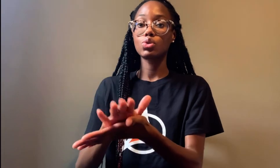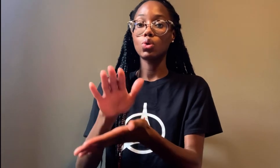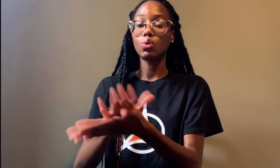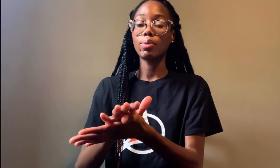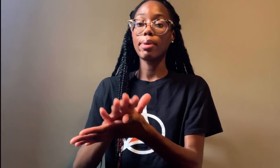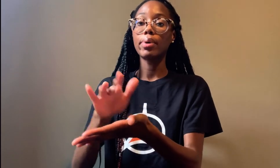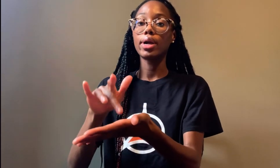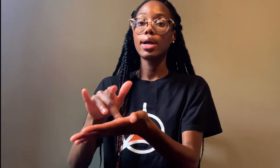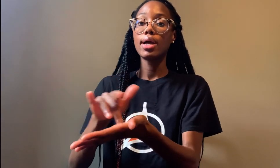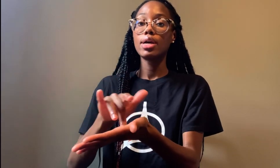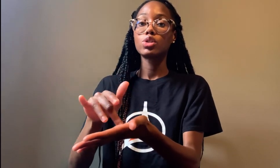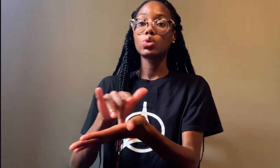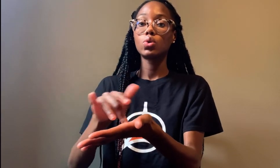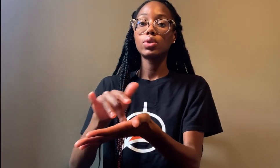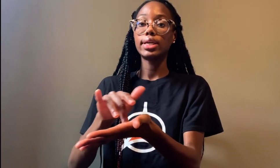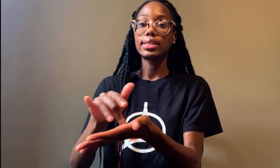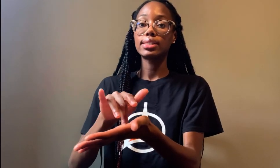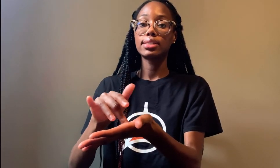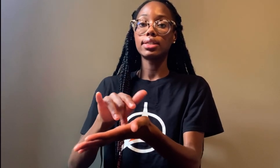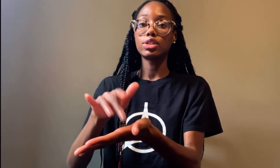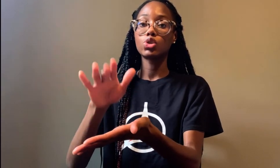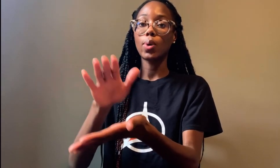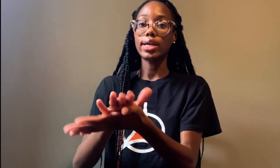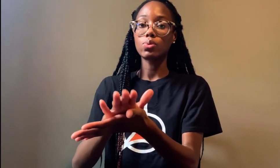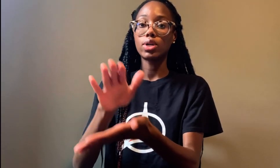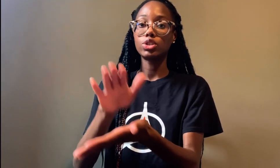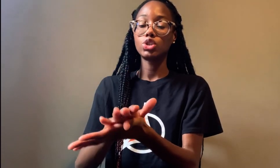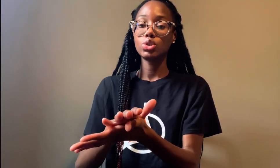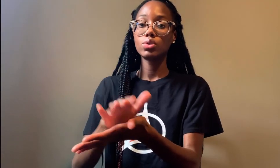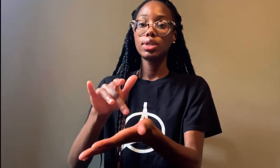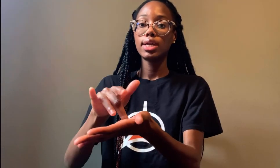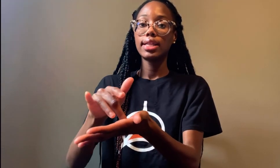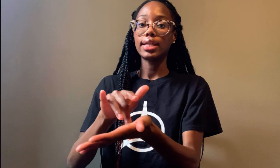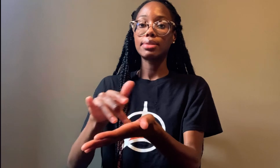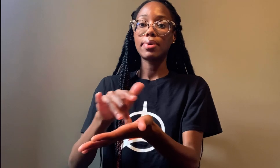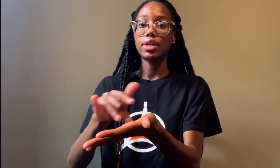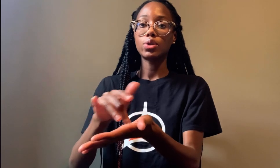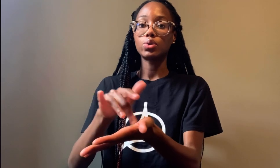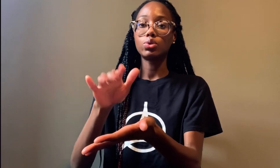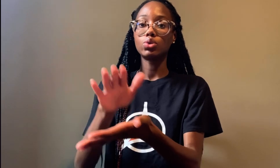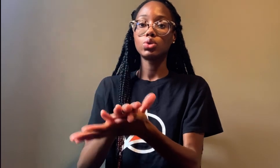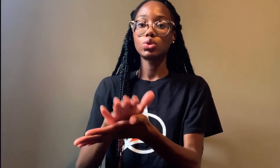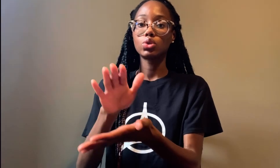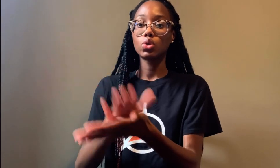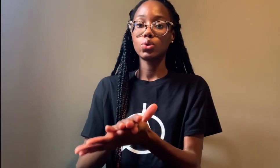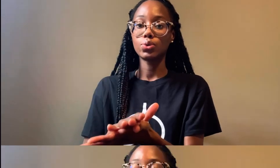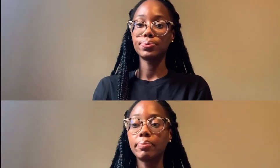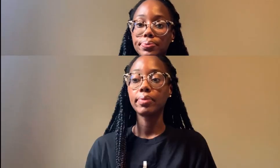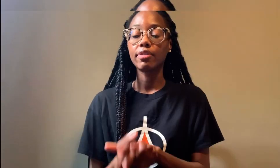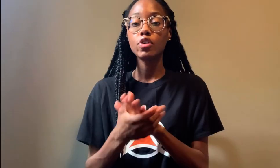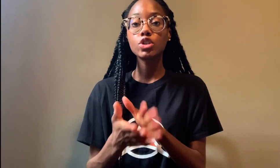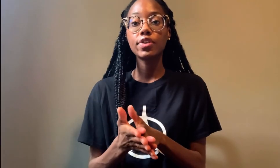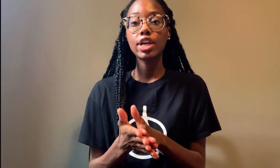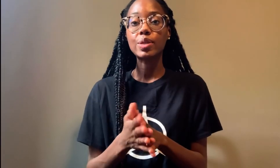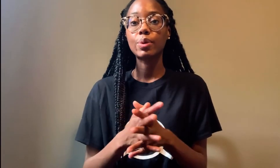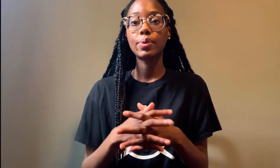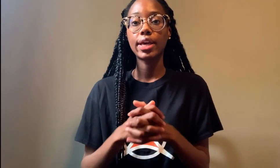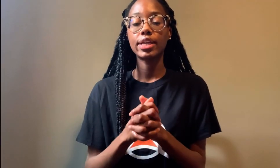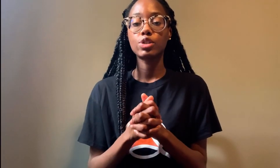school. Remember, school is done twice. 1, 2. That's medical school. In future videos, we will get into